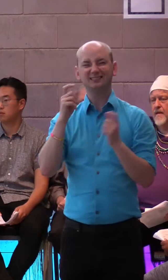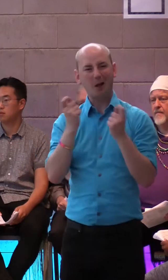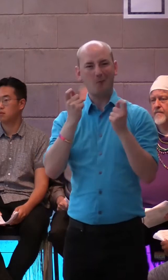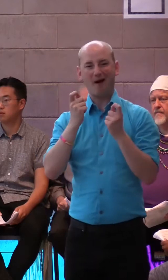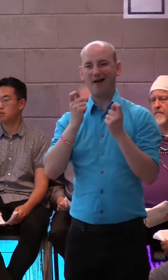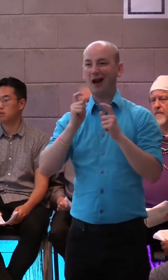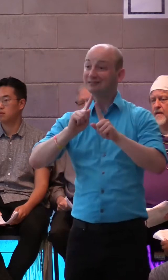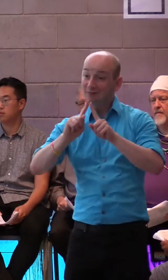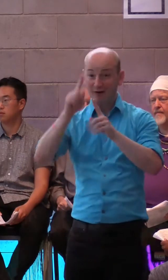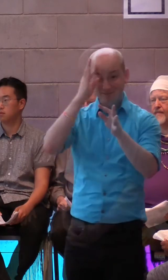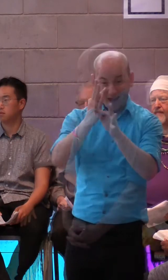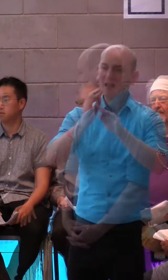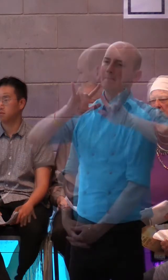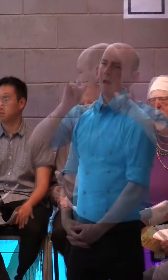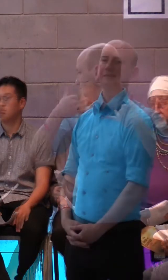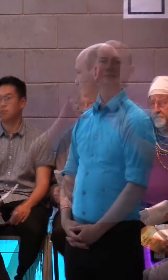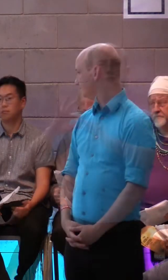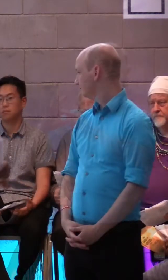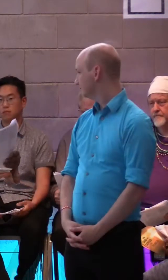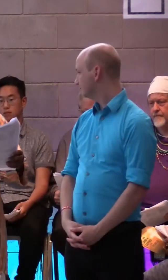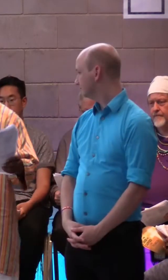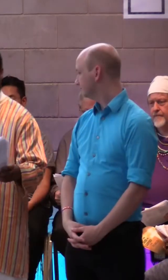faiths and cultures in our region. Thank you.